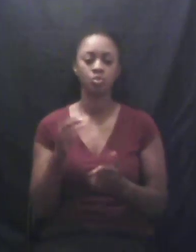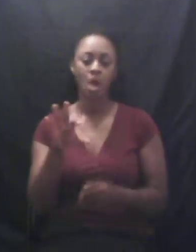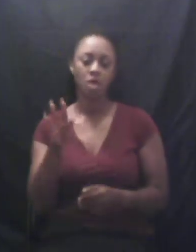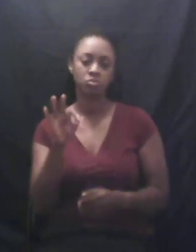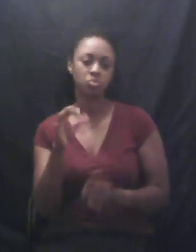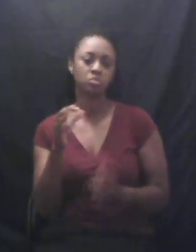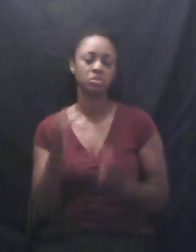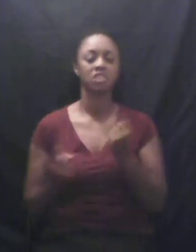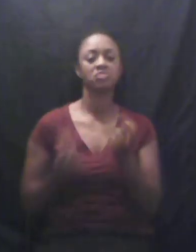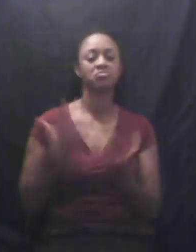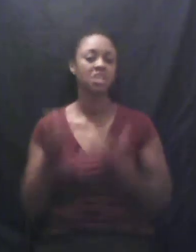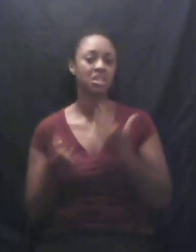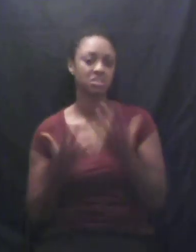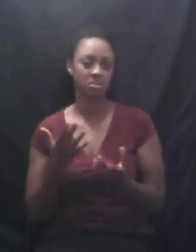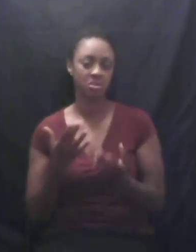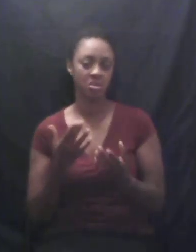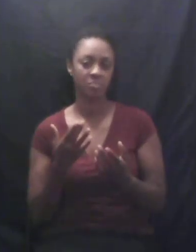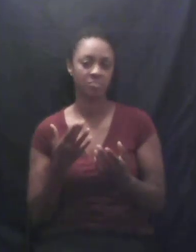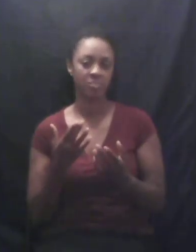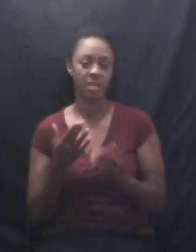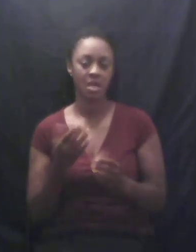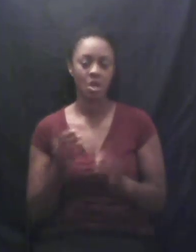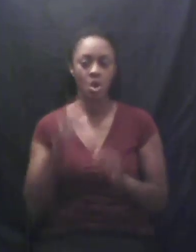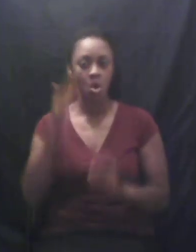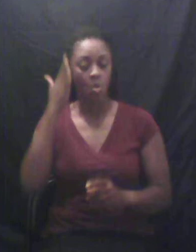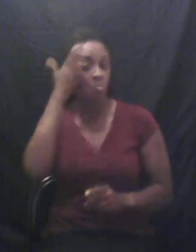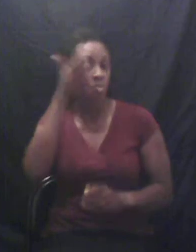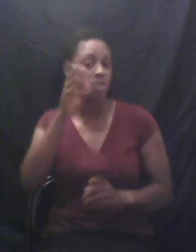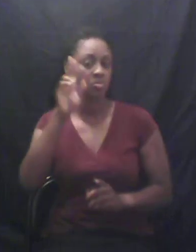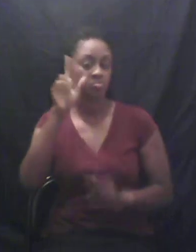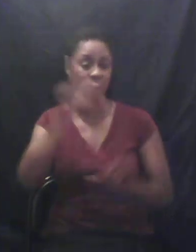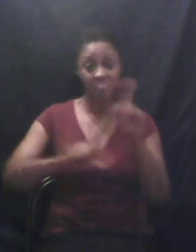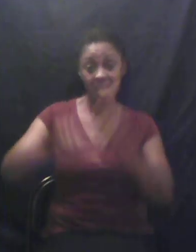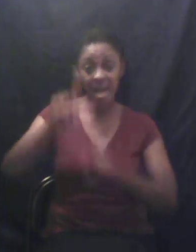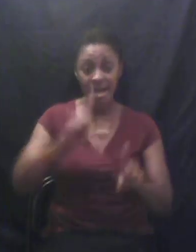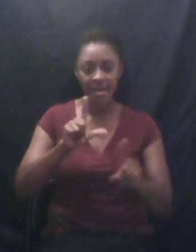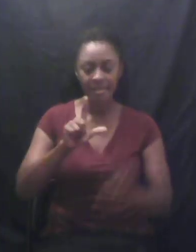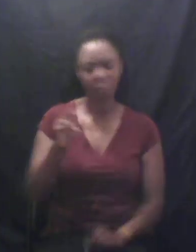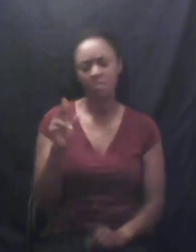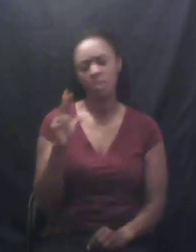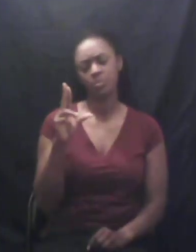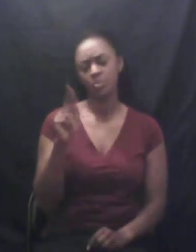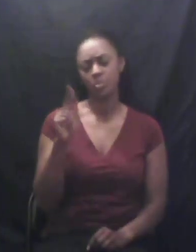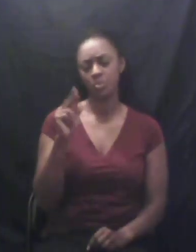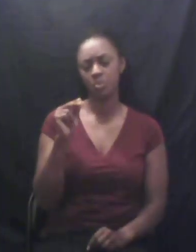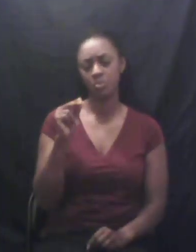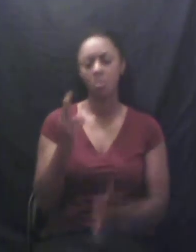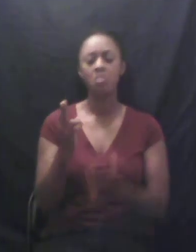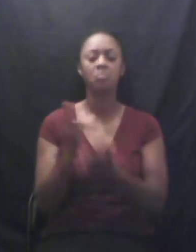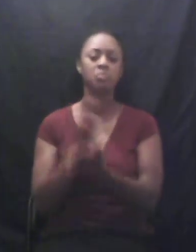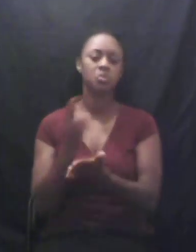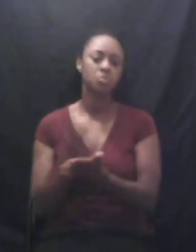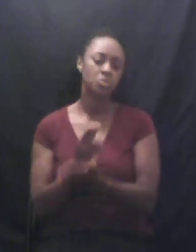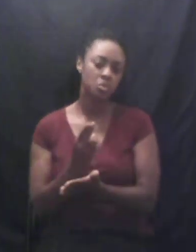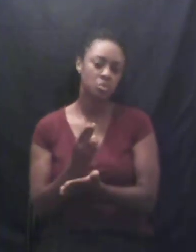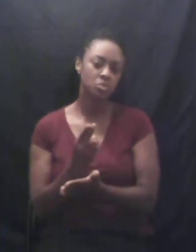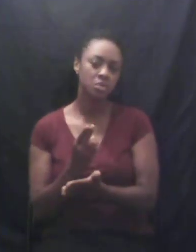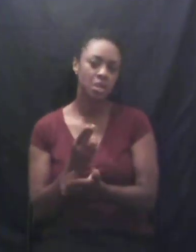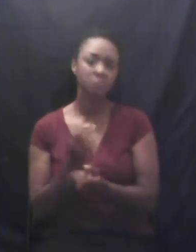but you may use a gesture to indicate if two numbers look the